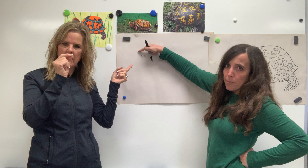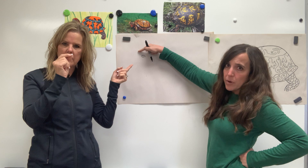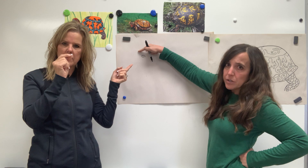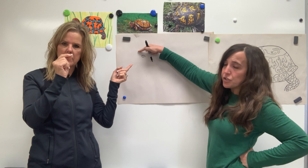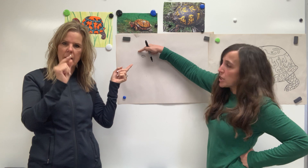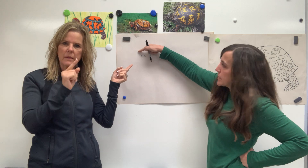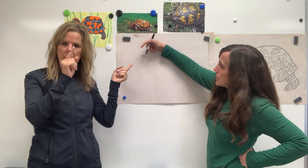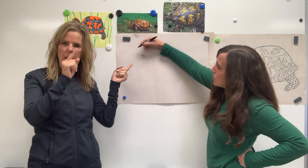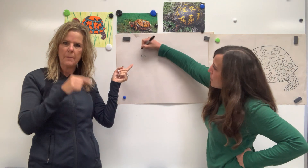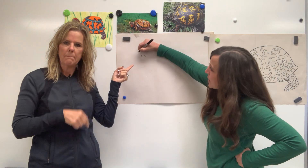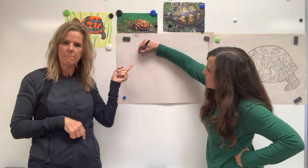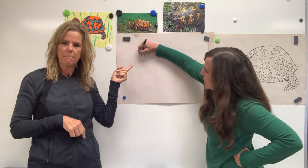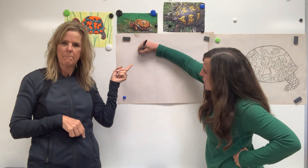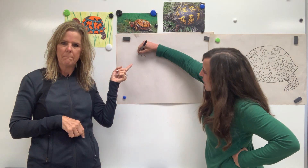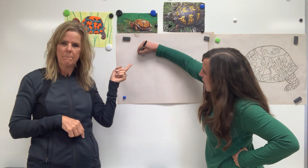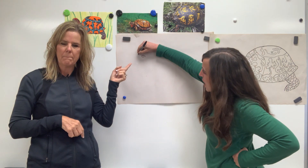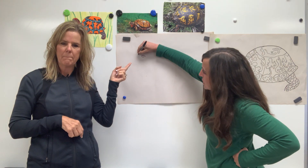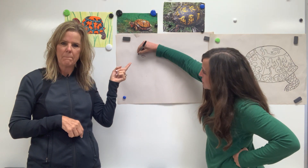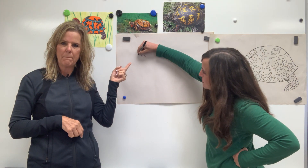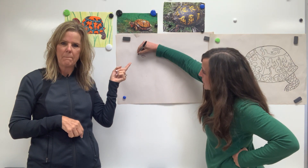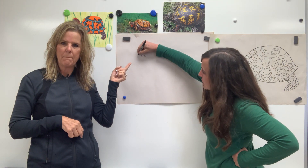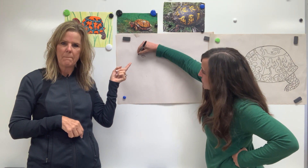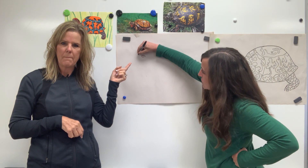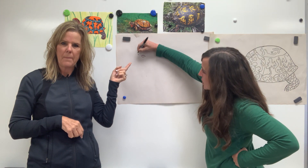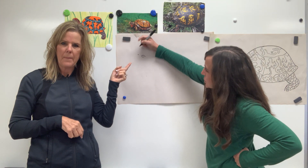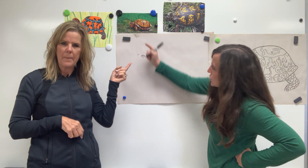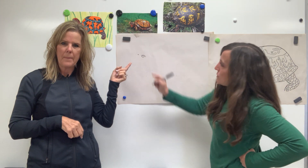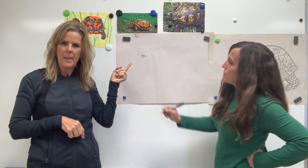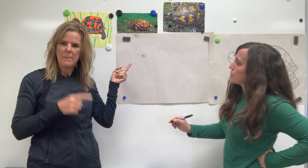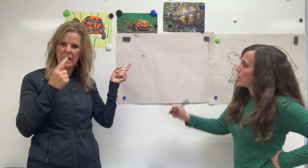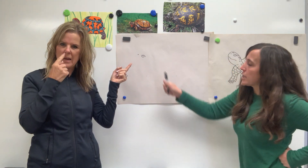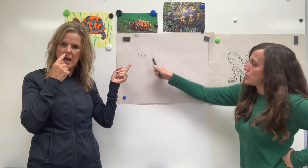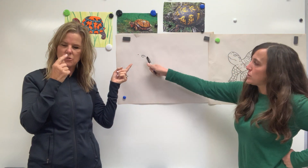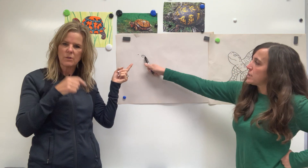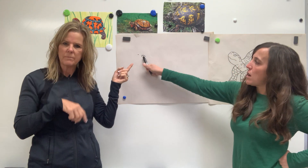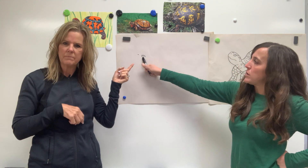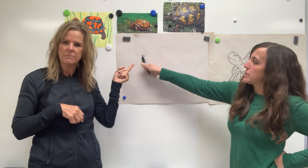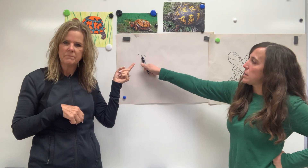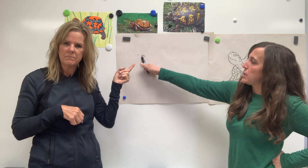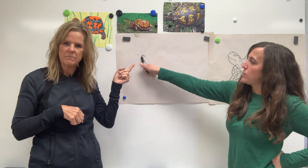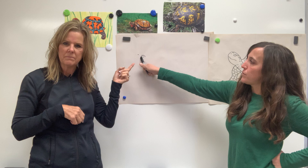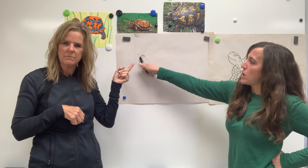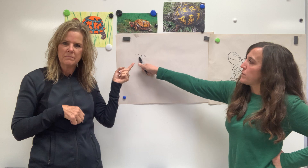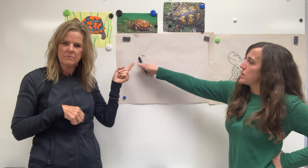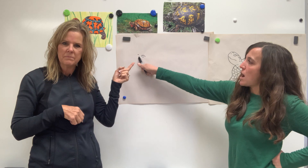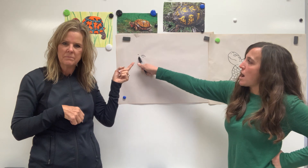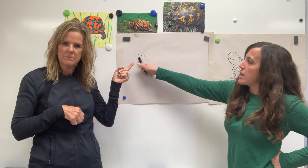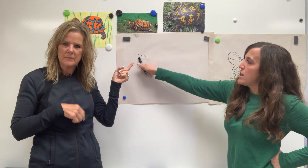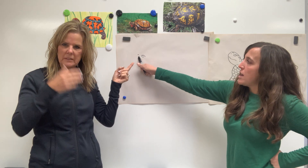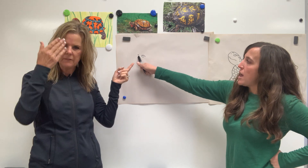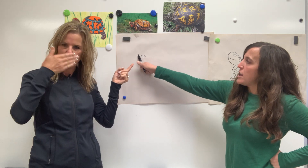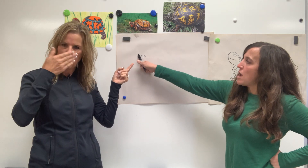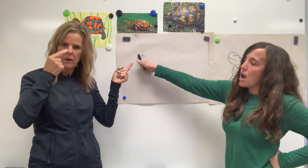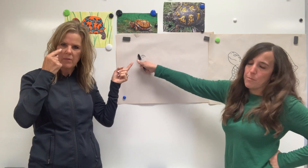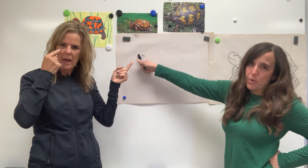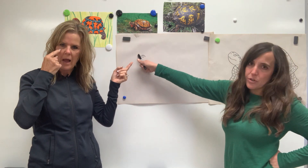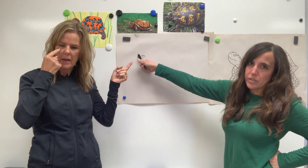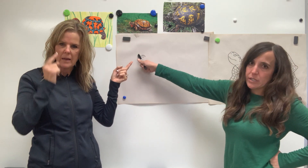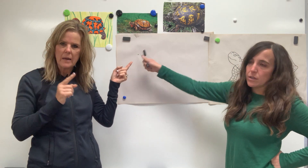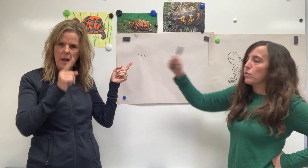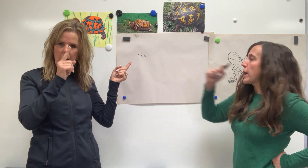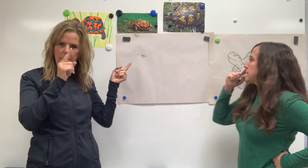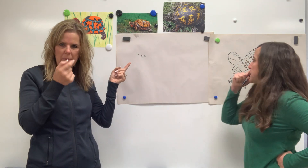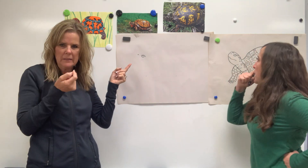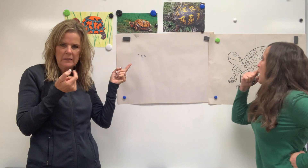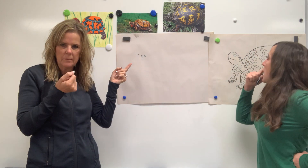and up just a little bit and just make a little nostril. Okay, so see how it's in front of the eye and up